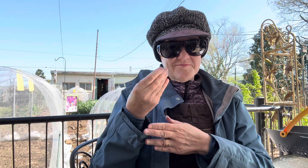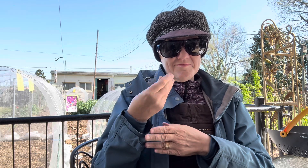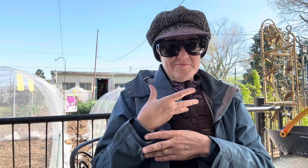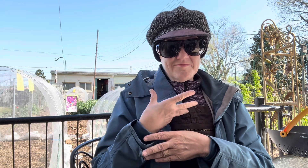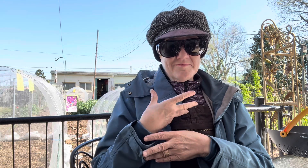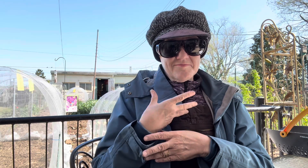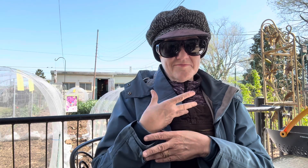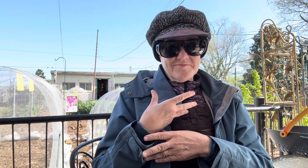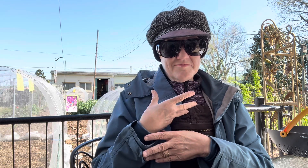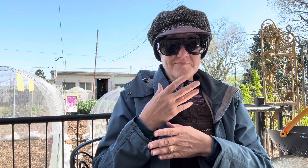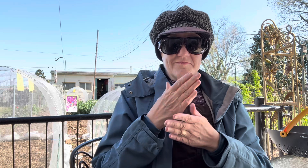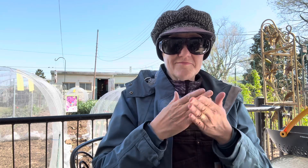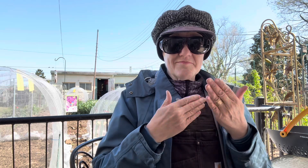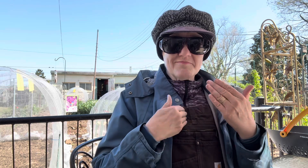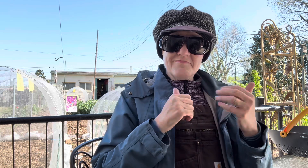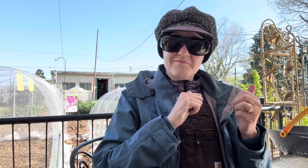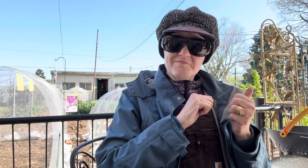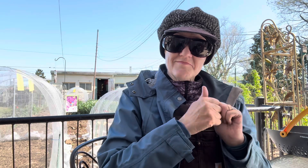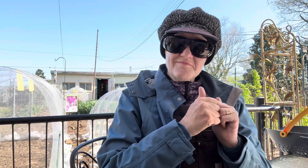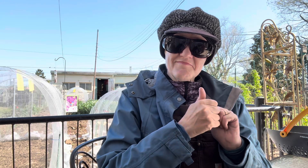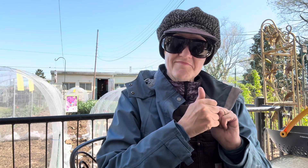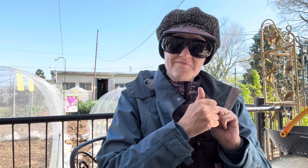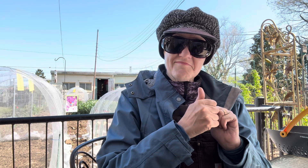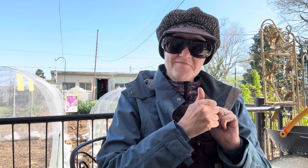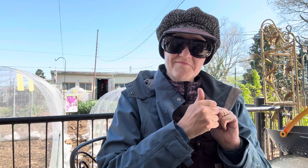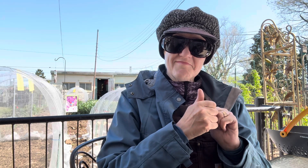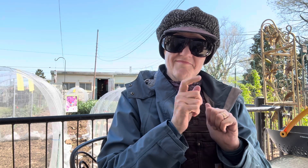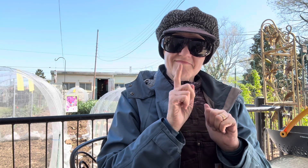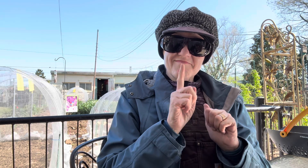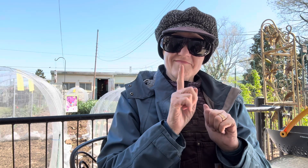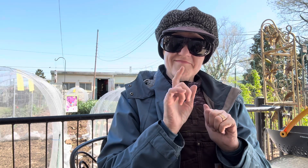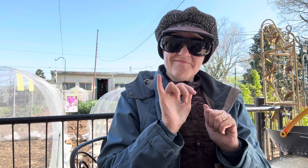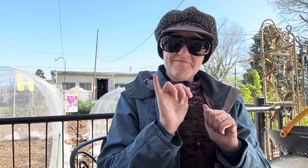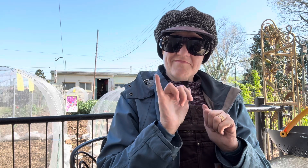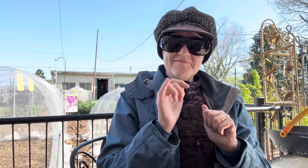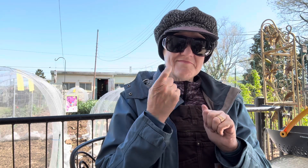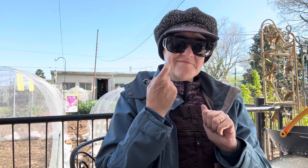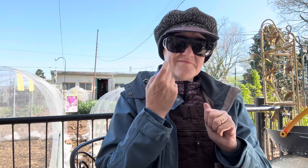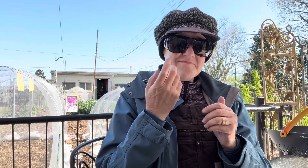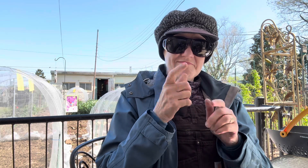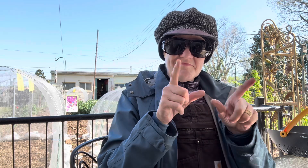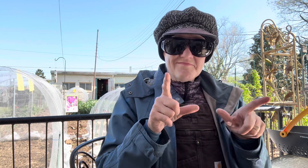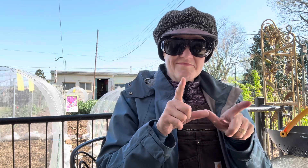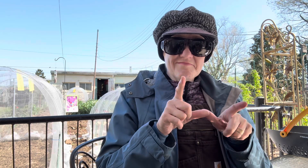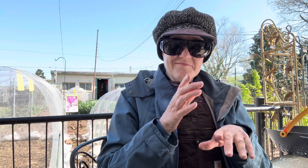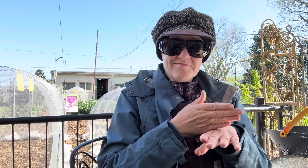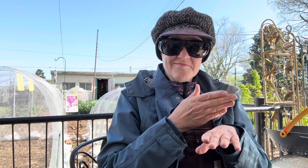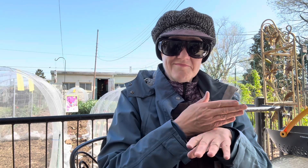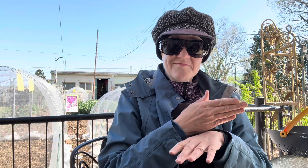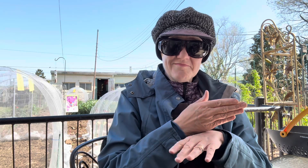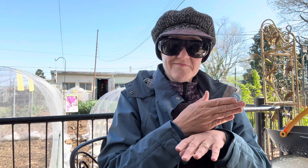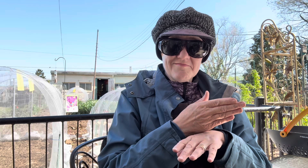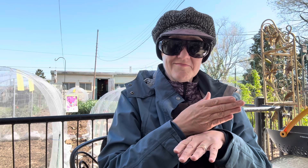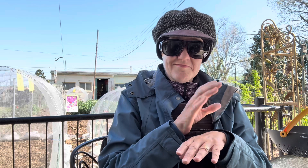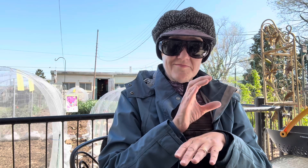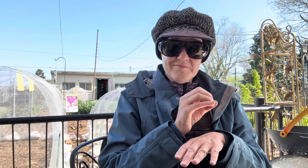Last year, a few people stopped by and they let me know that some of them were having a contest. A local renovation